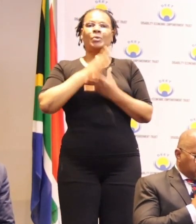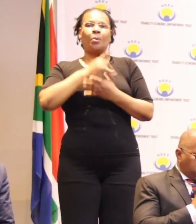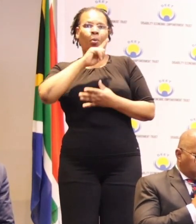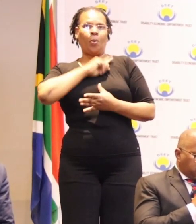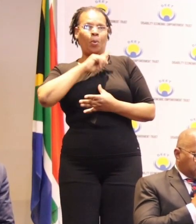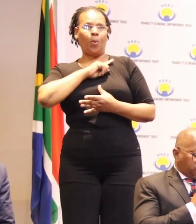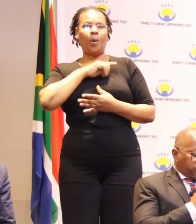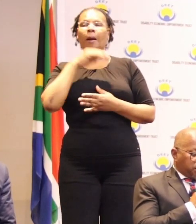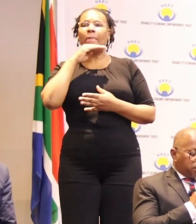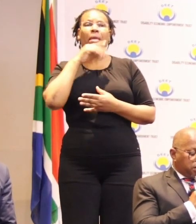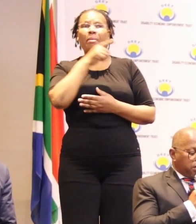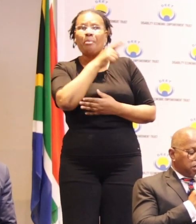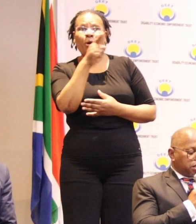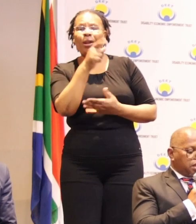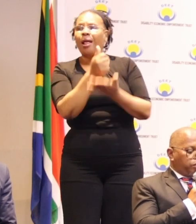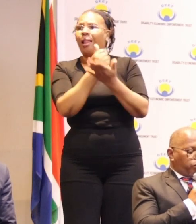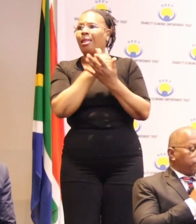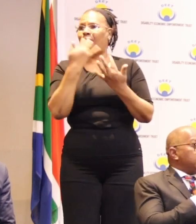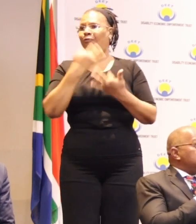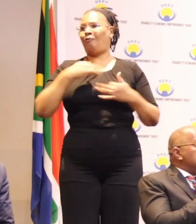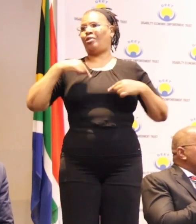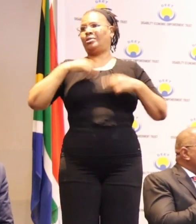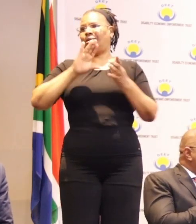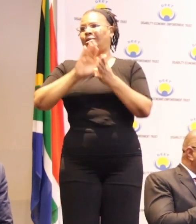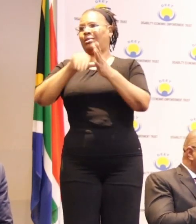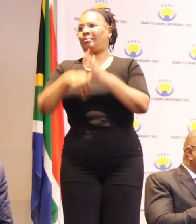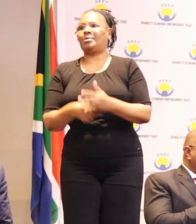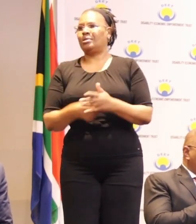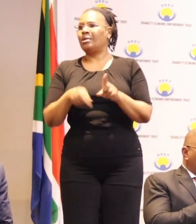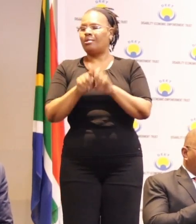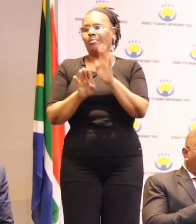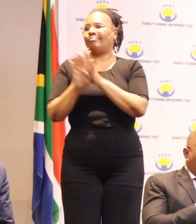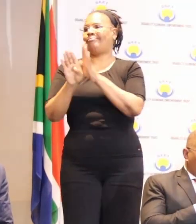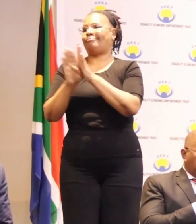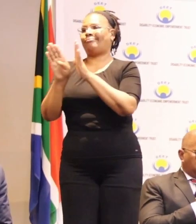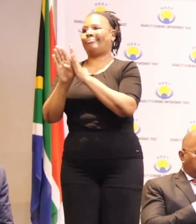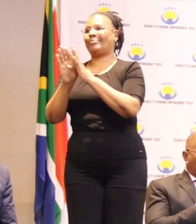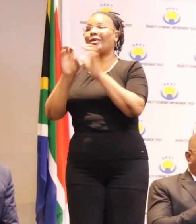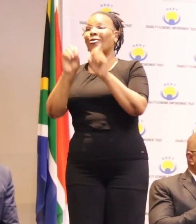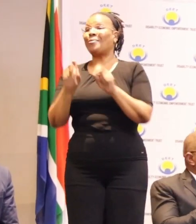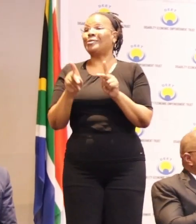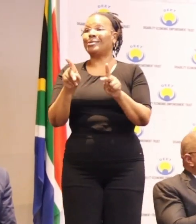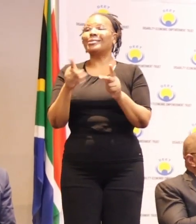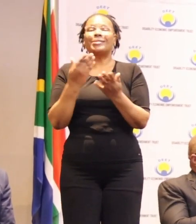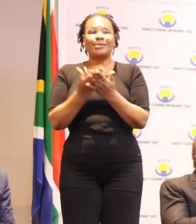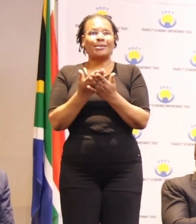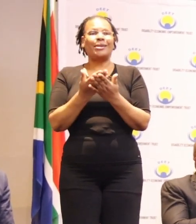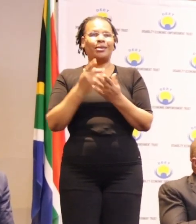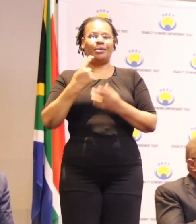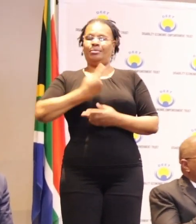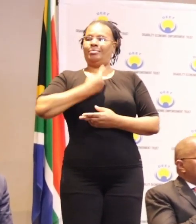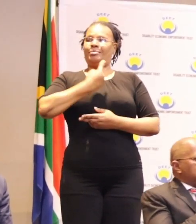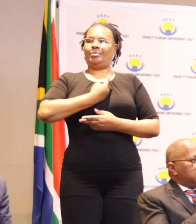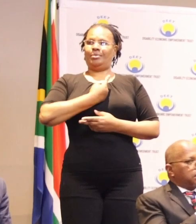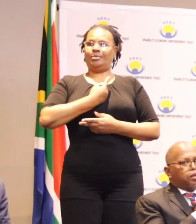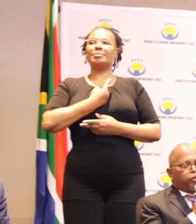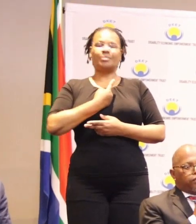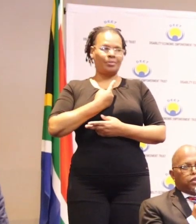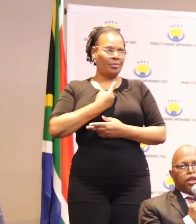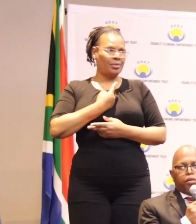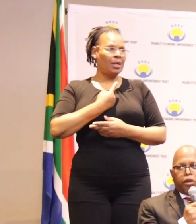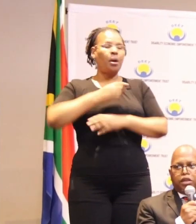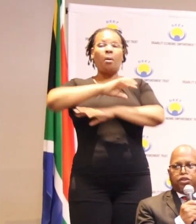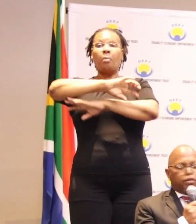of persons with disabilities, providing them with opportunities towards their independent living.